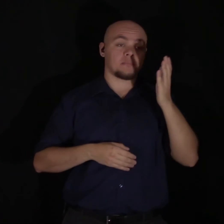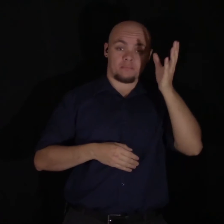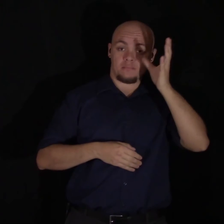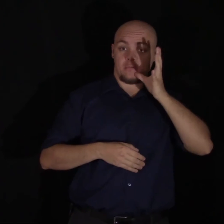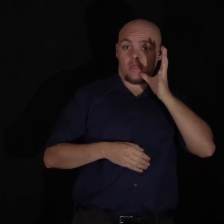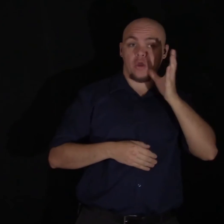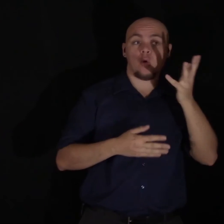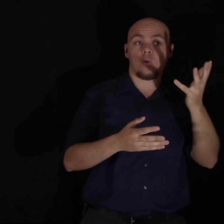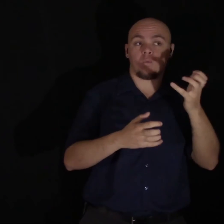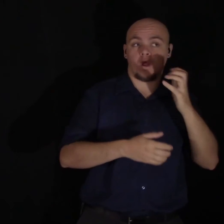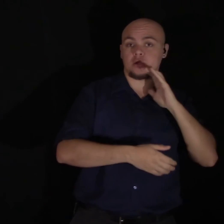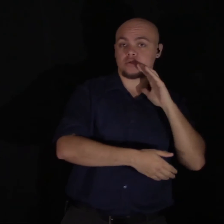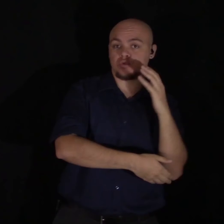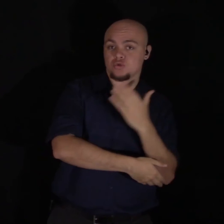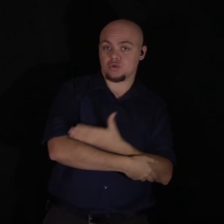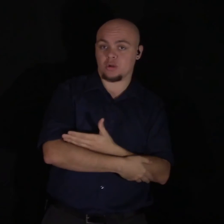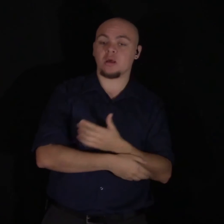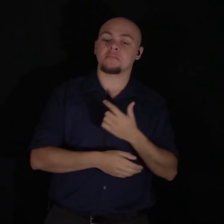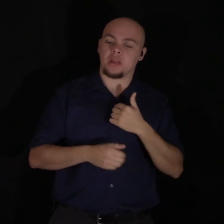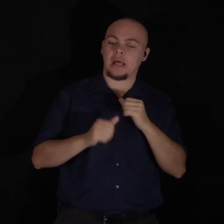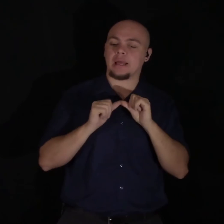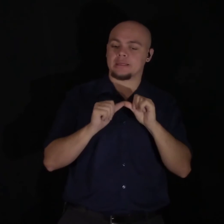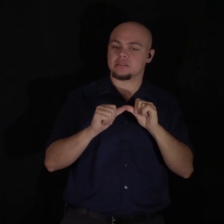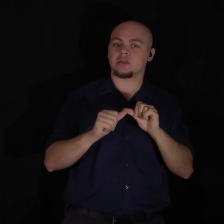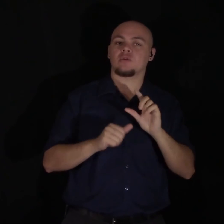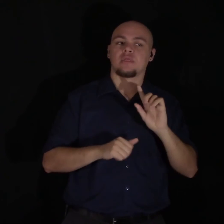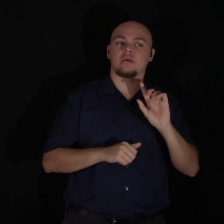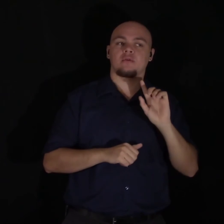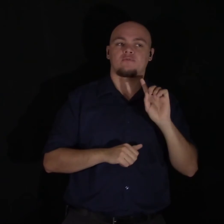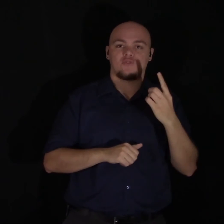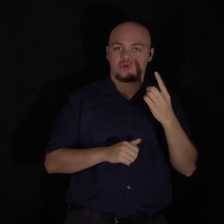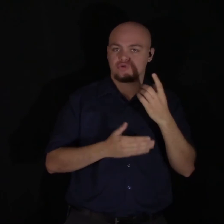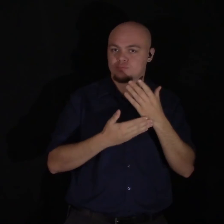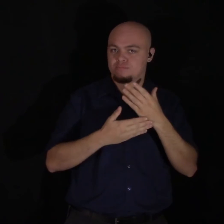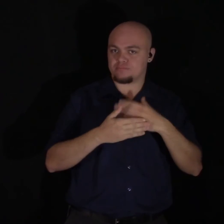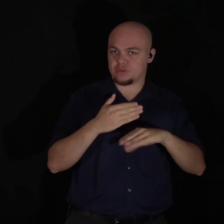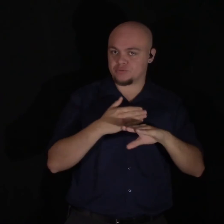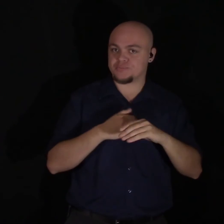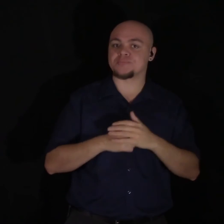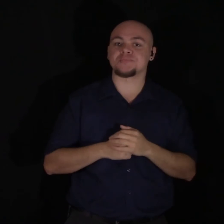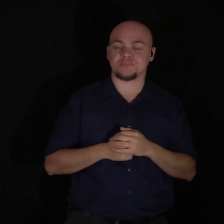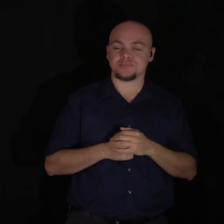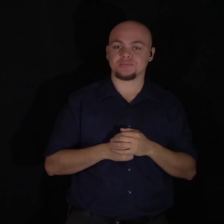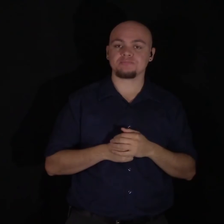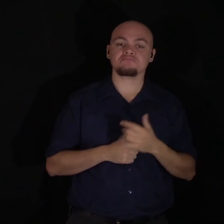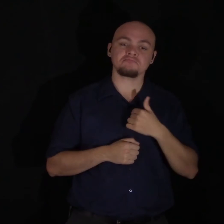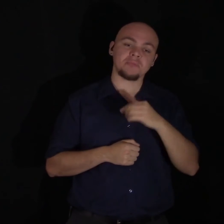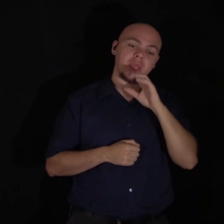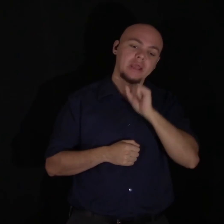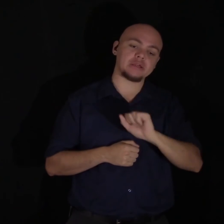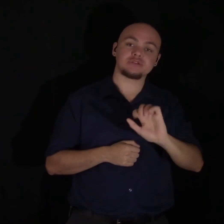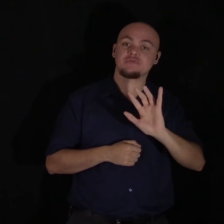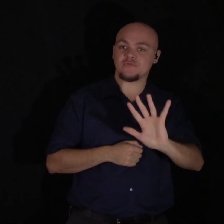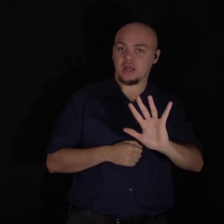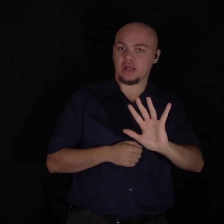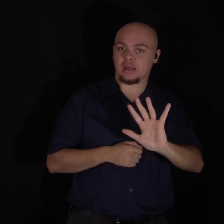I continued their single offspring. When I was about 5 years old, while making an excursion